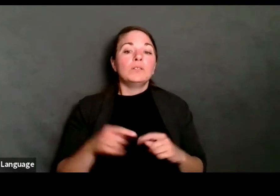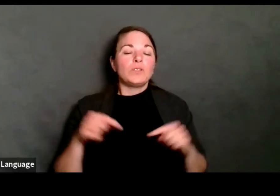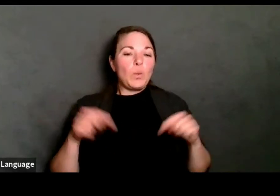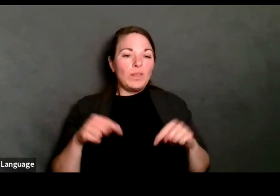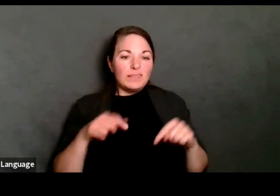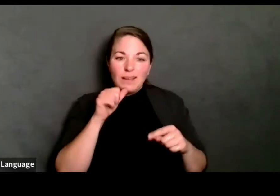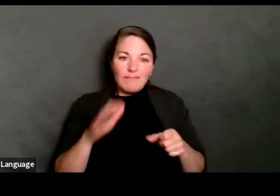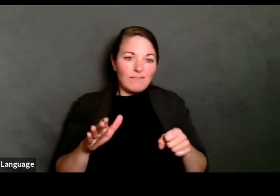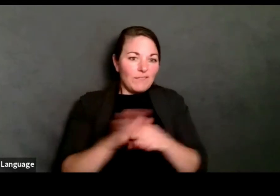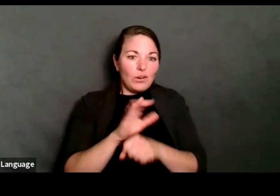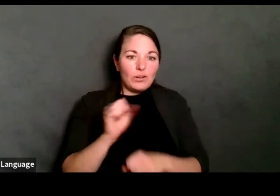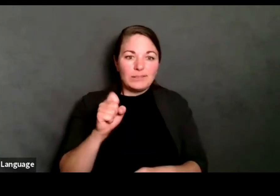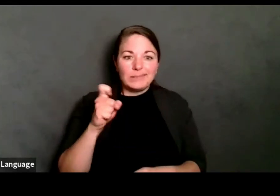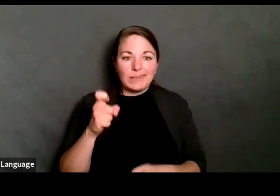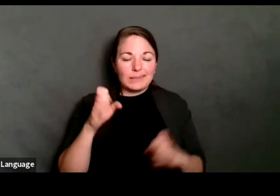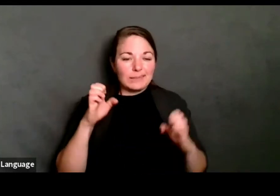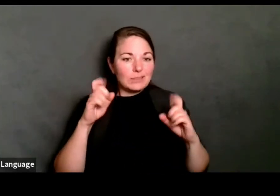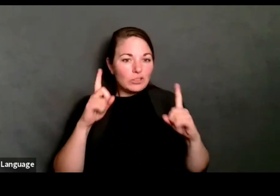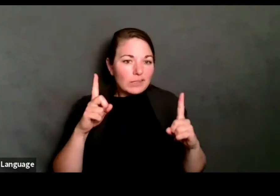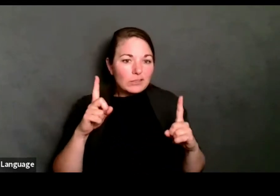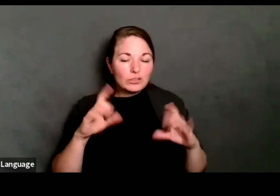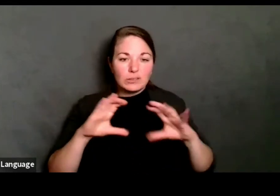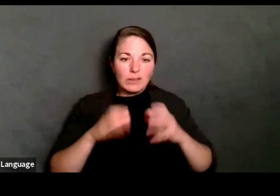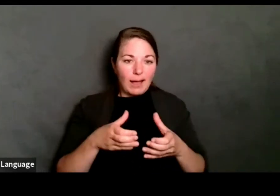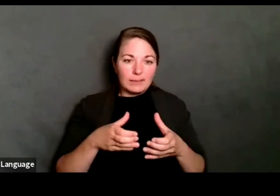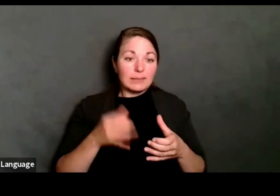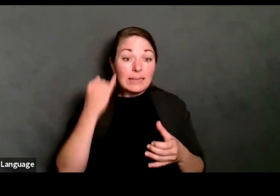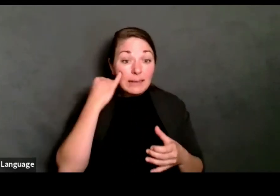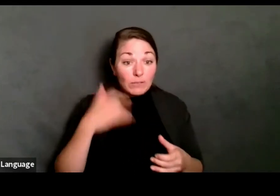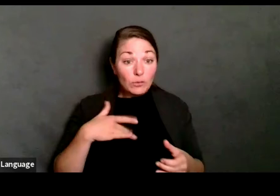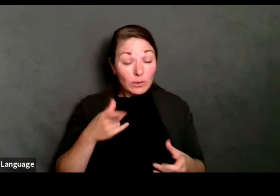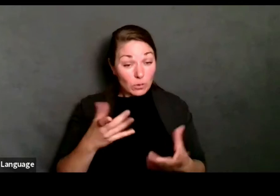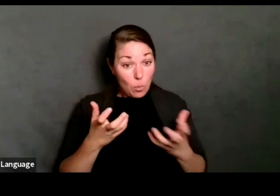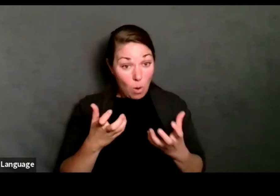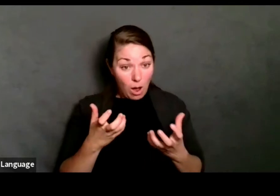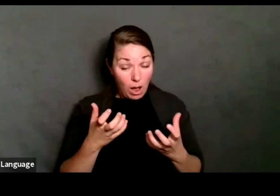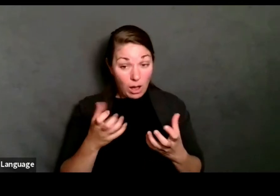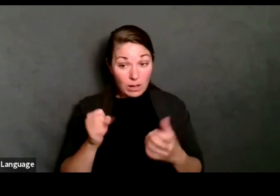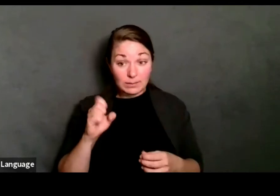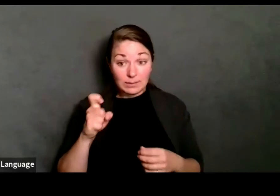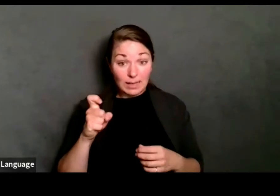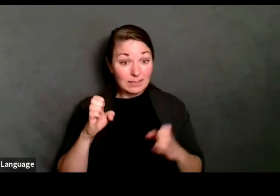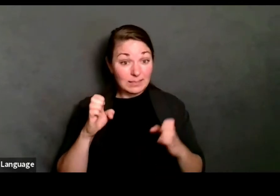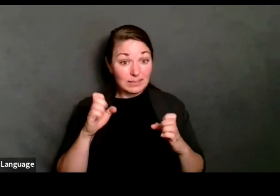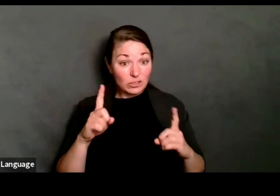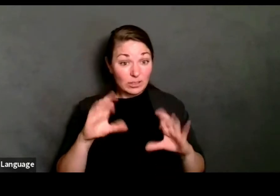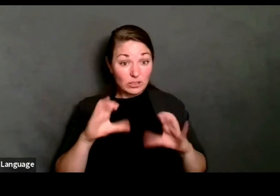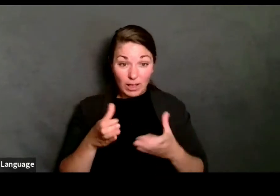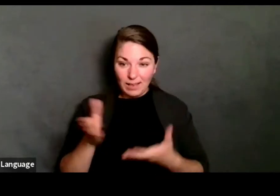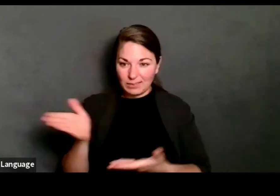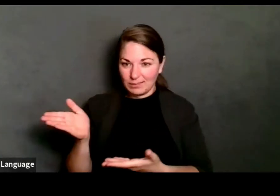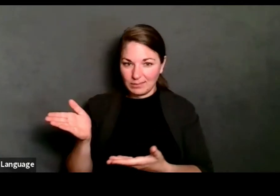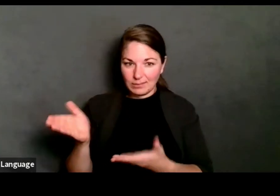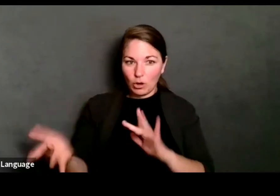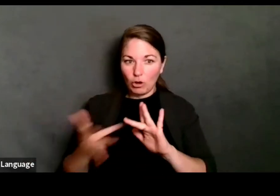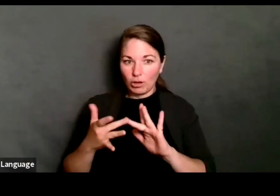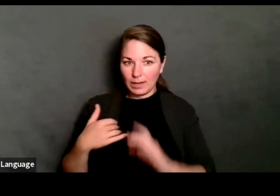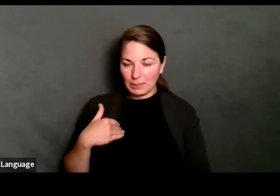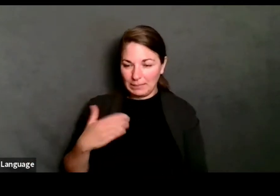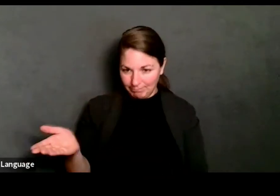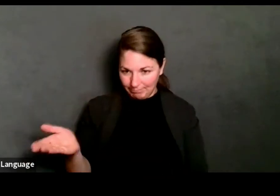basics course. If that's something that you would like, please feel free to contact me and we can arrange for